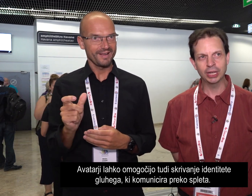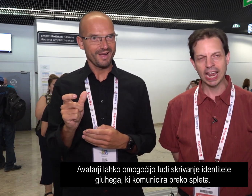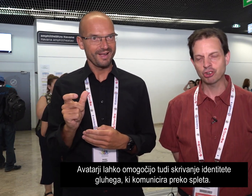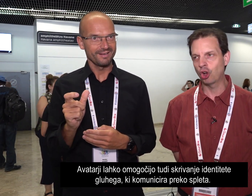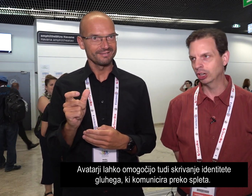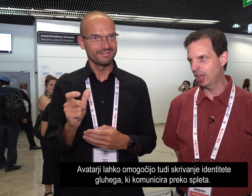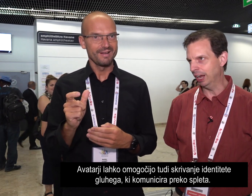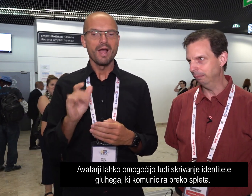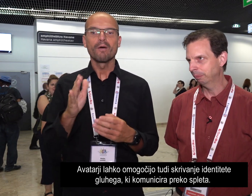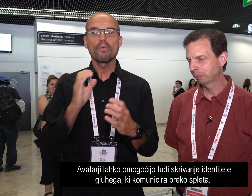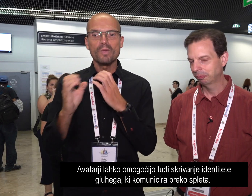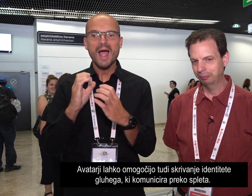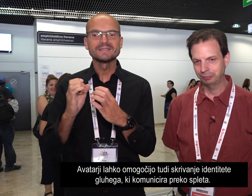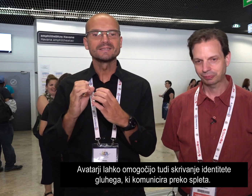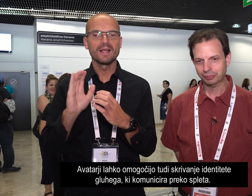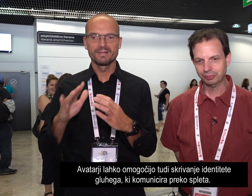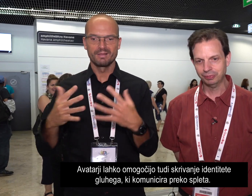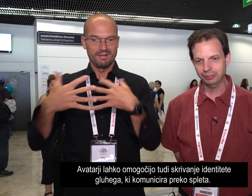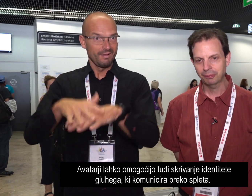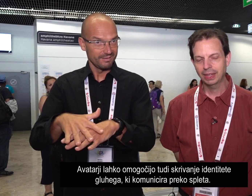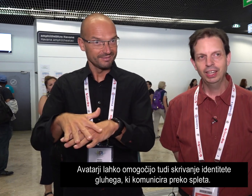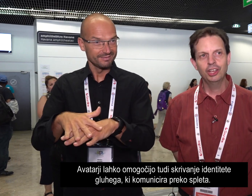signed communication online.